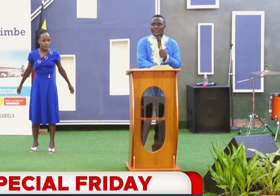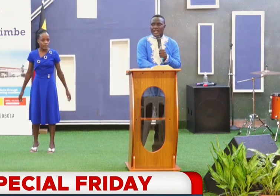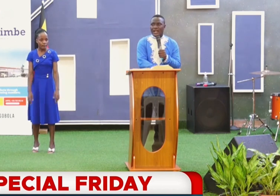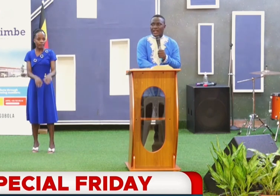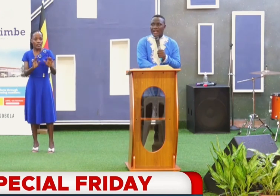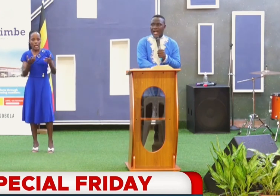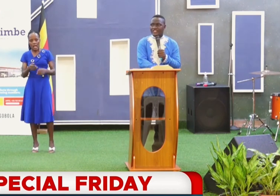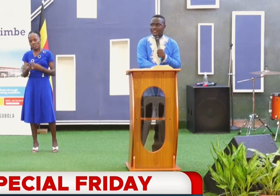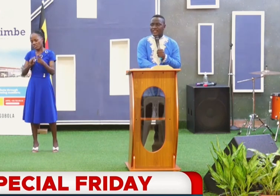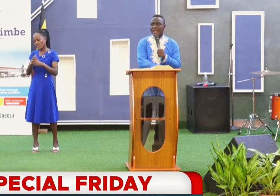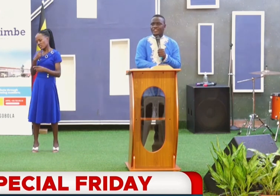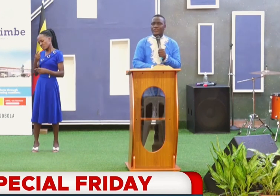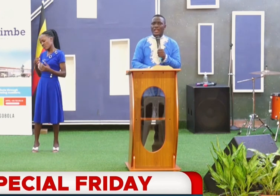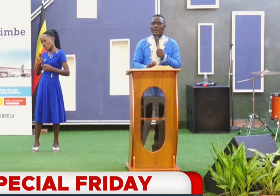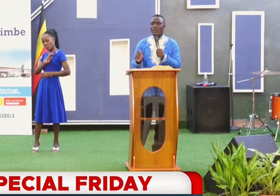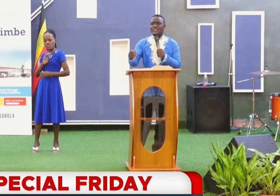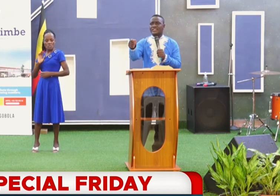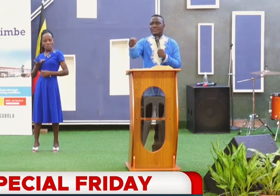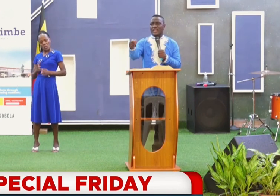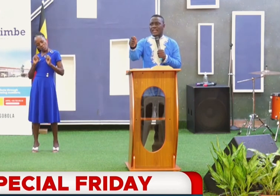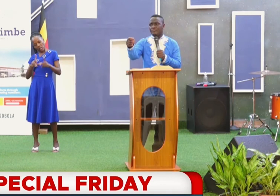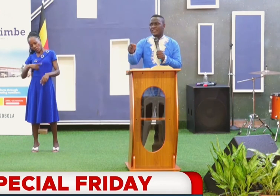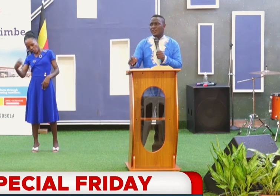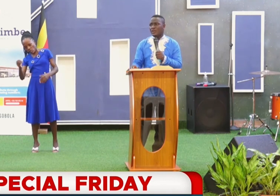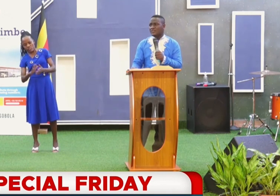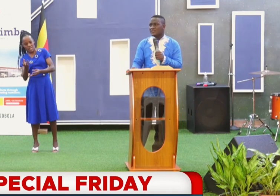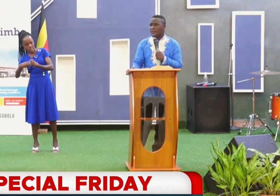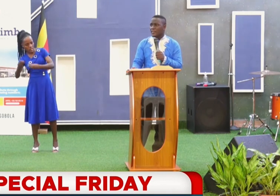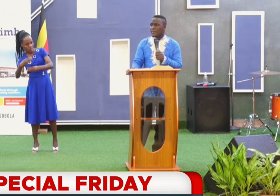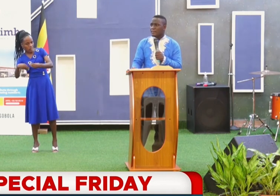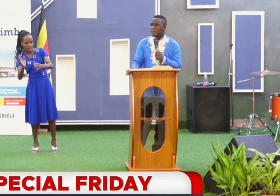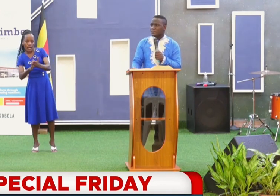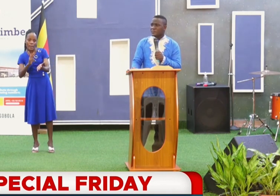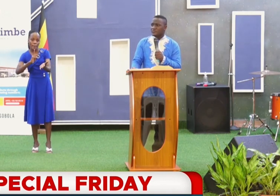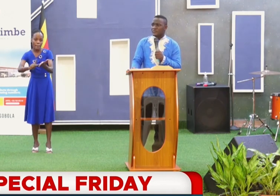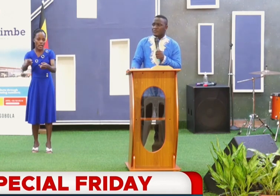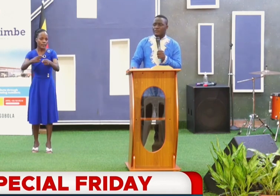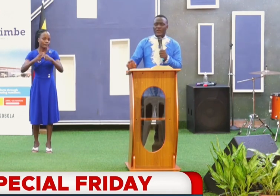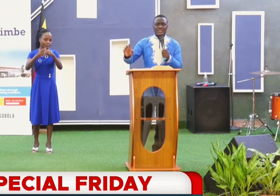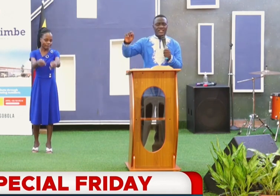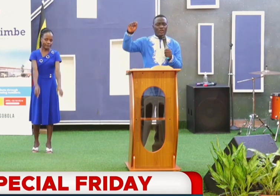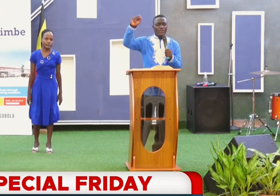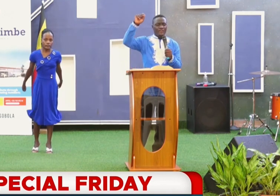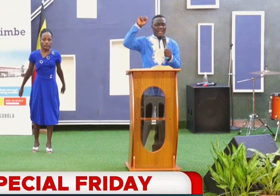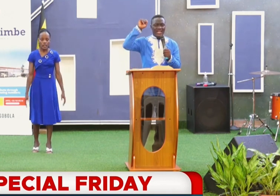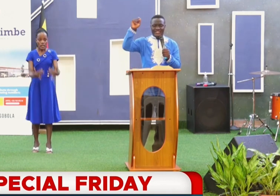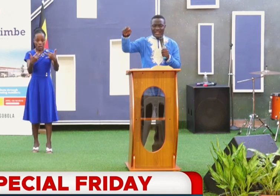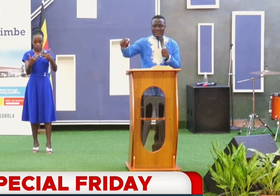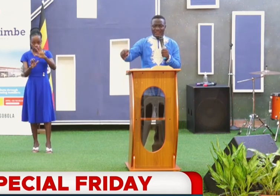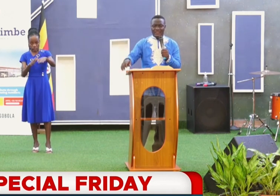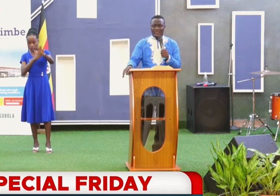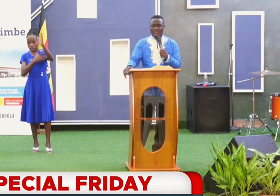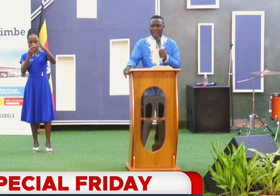up. And he told her, go and sell that and pay the loan. Friends, the God of